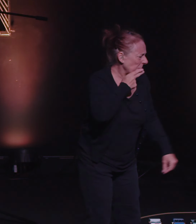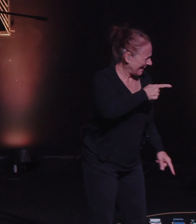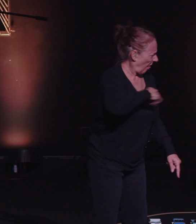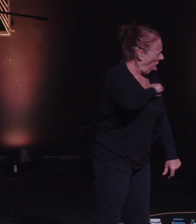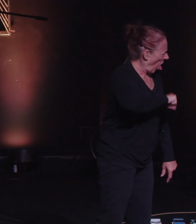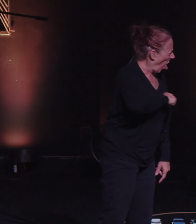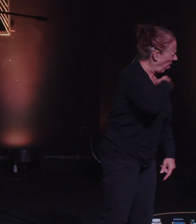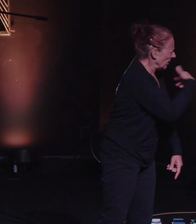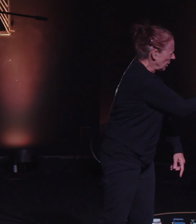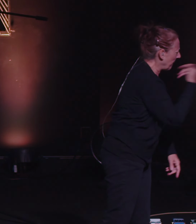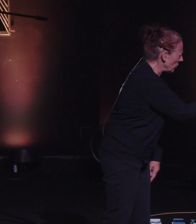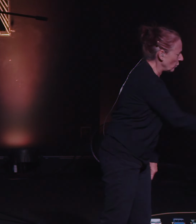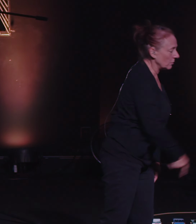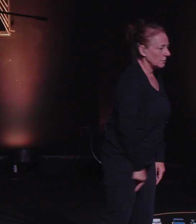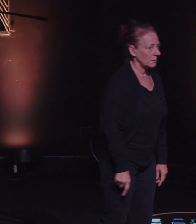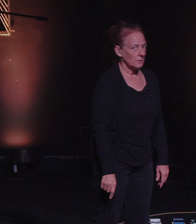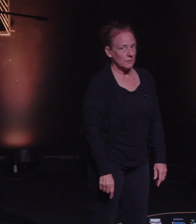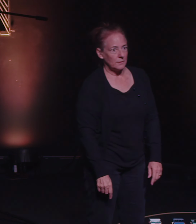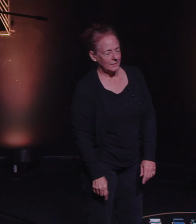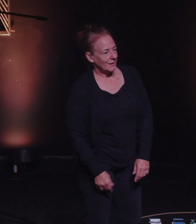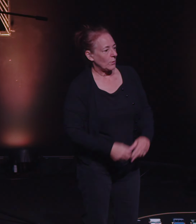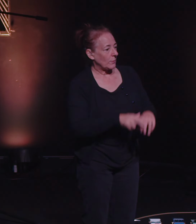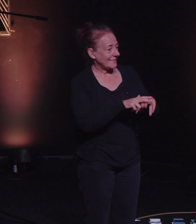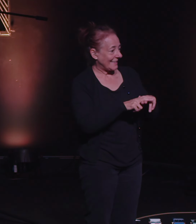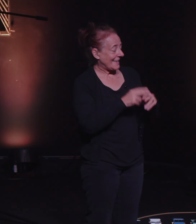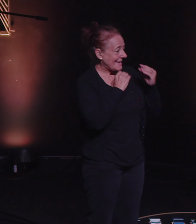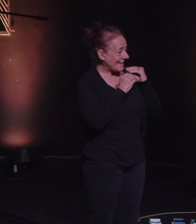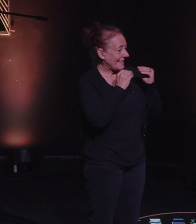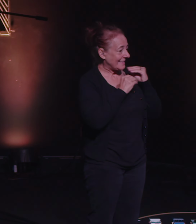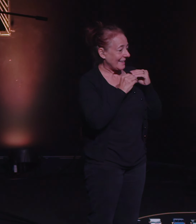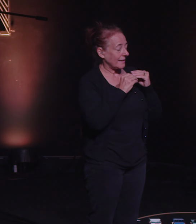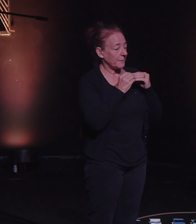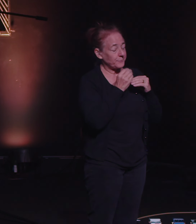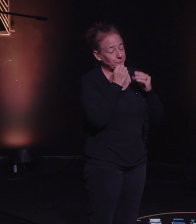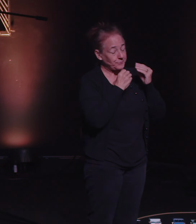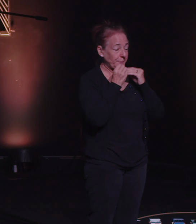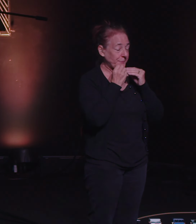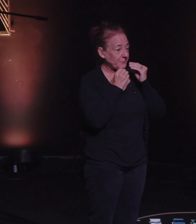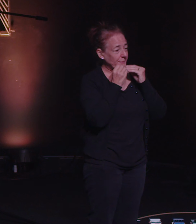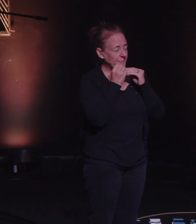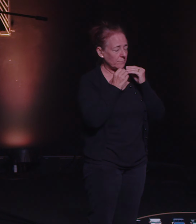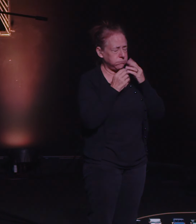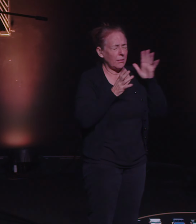it. And so we were sitting there eating our Auntie Anne's, as one does,